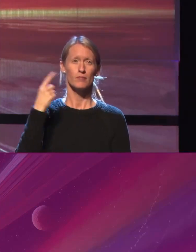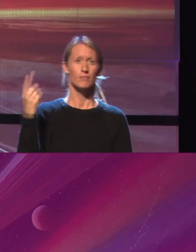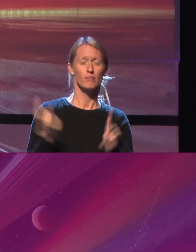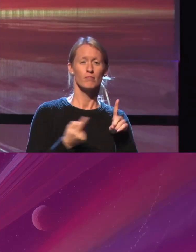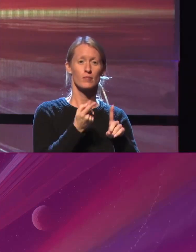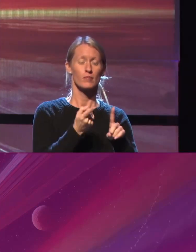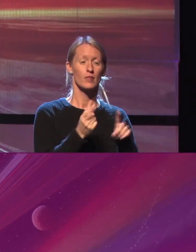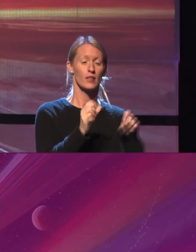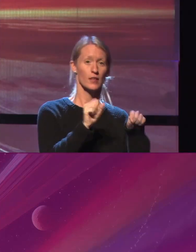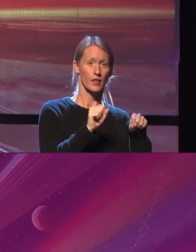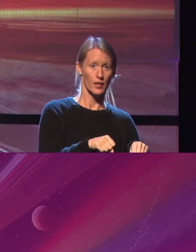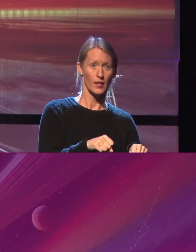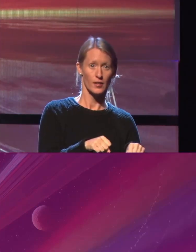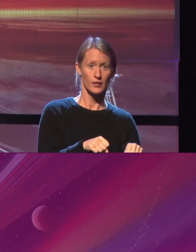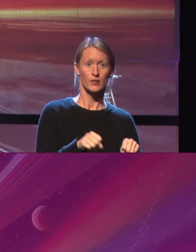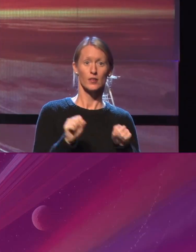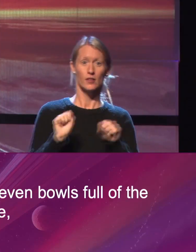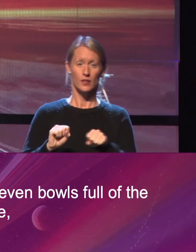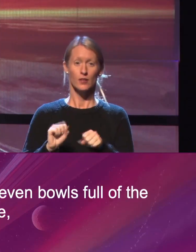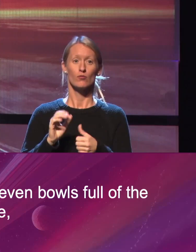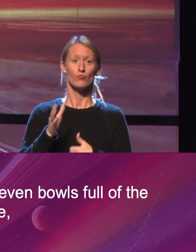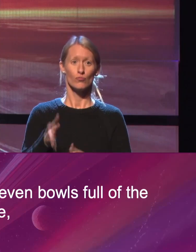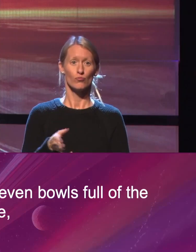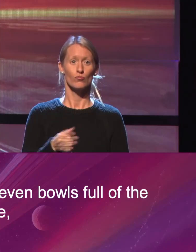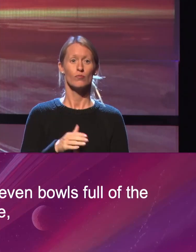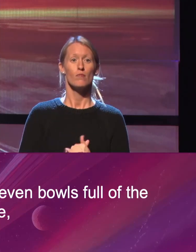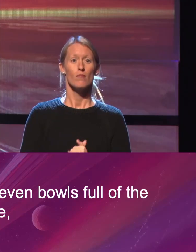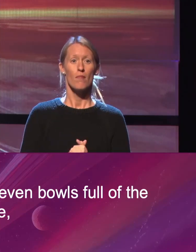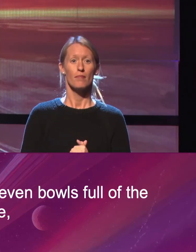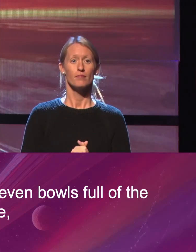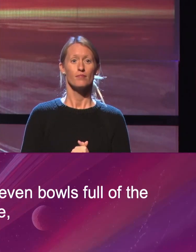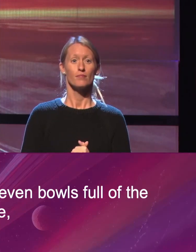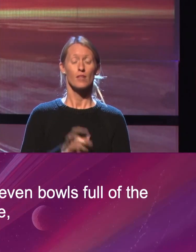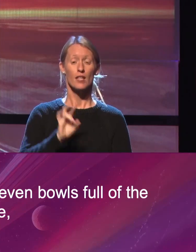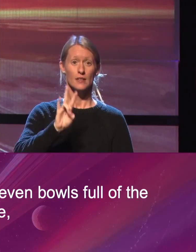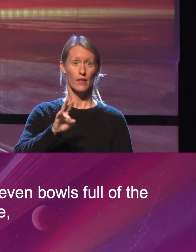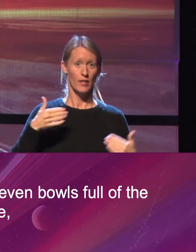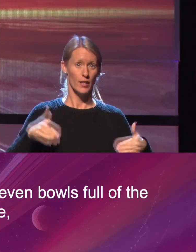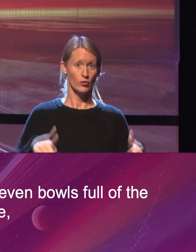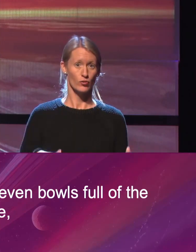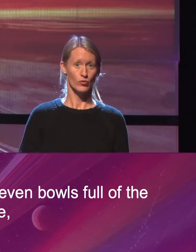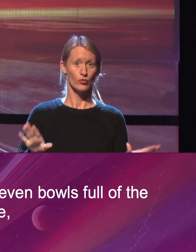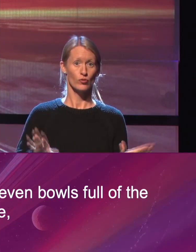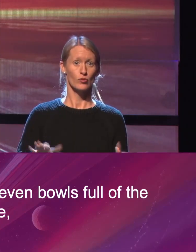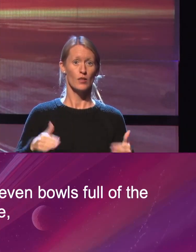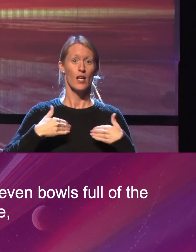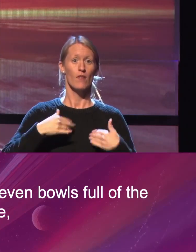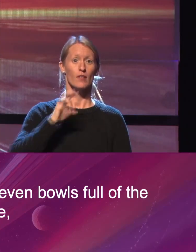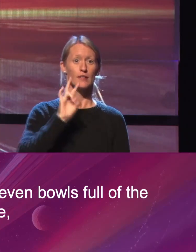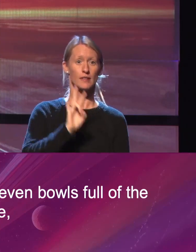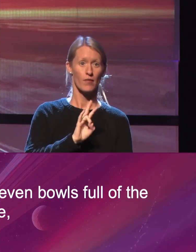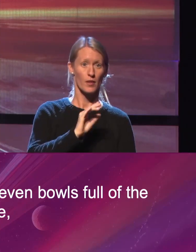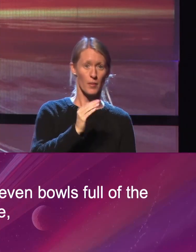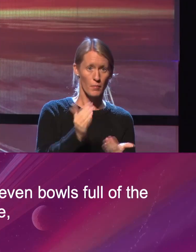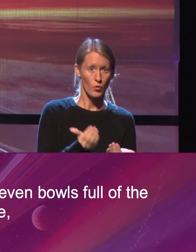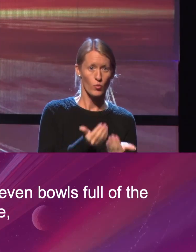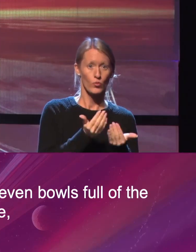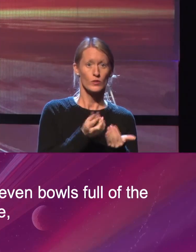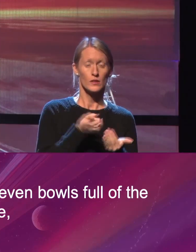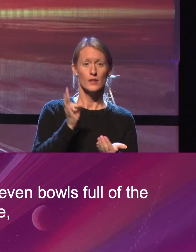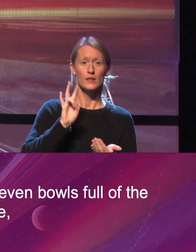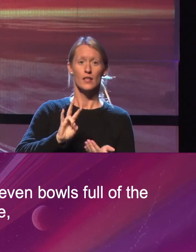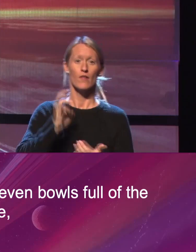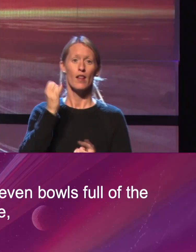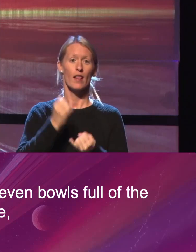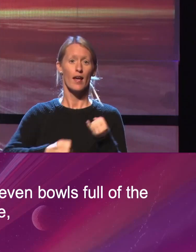chapter 21, verses 9 through 11, John says this. He says, one of the 7 angels who had the 7 bowls full of the 7 last plagues, lots of